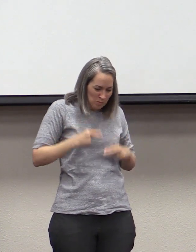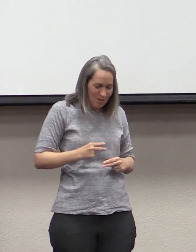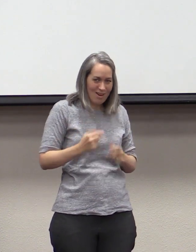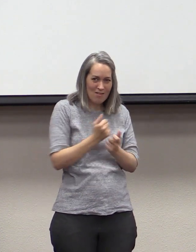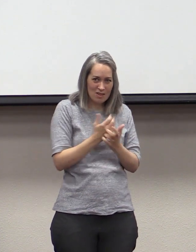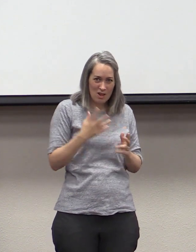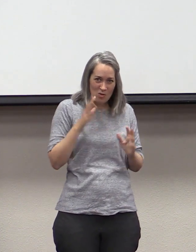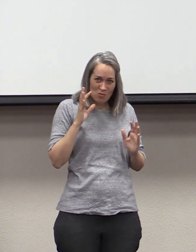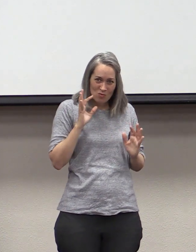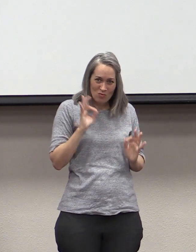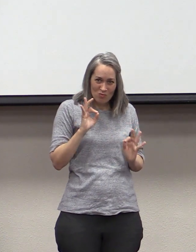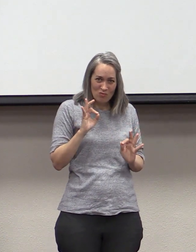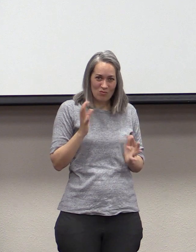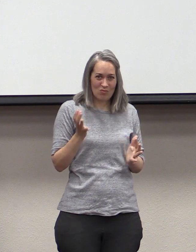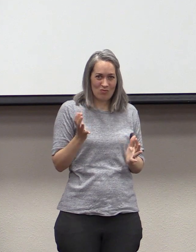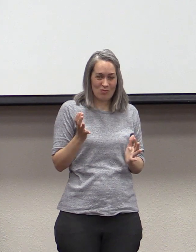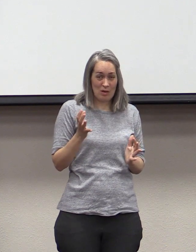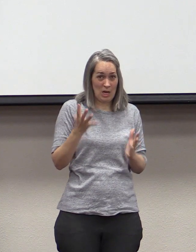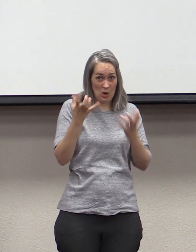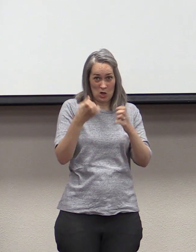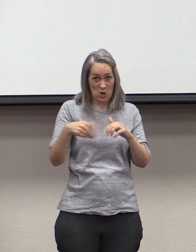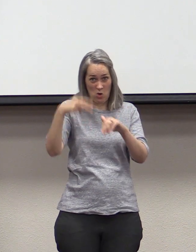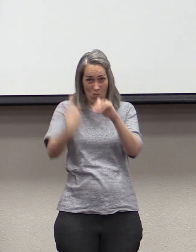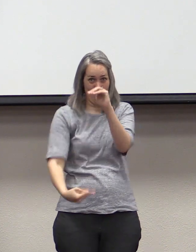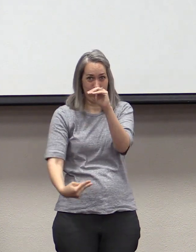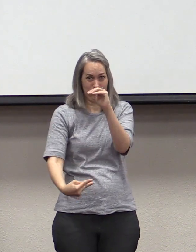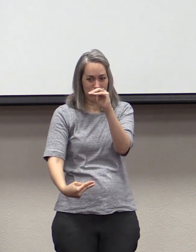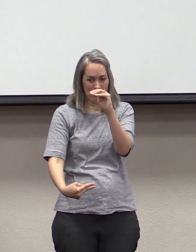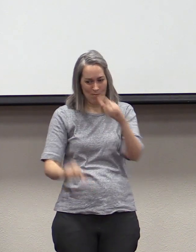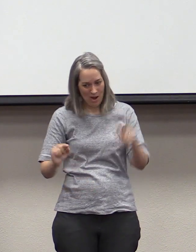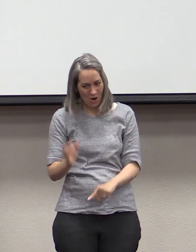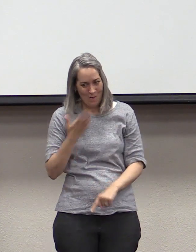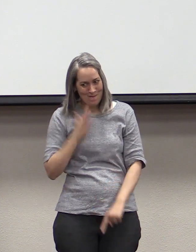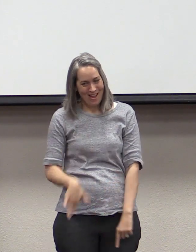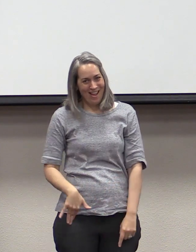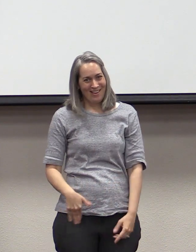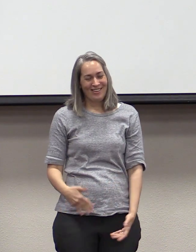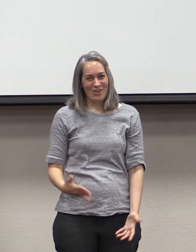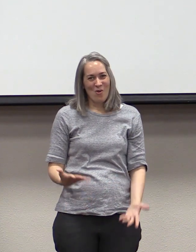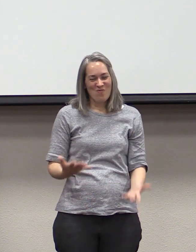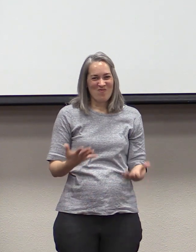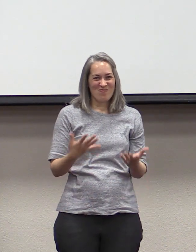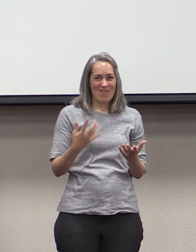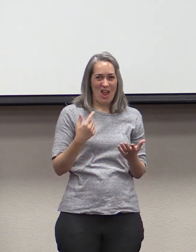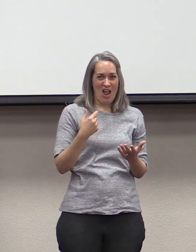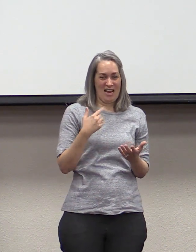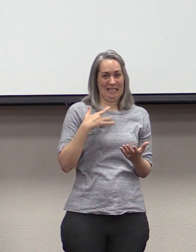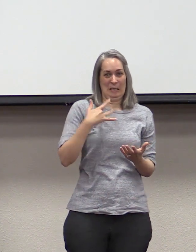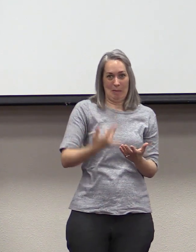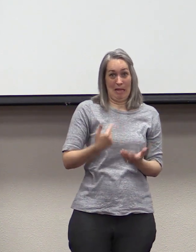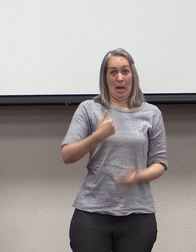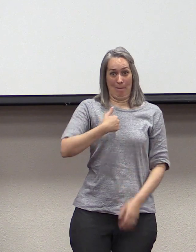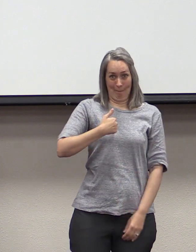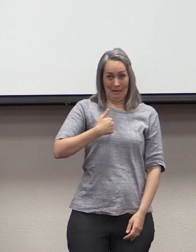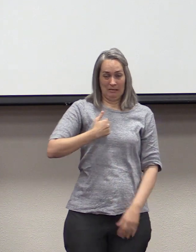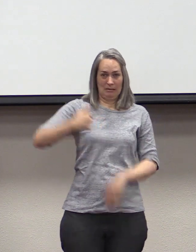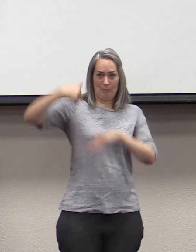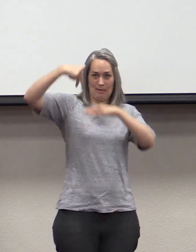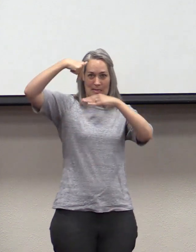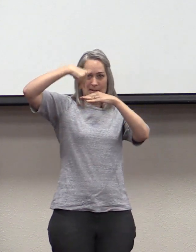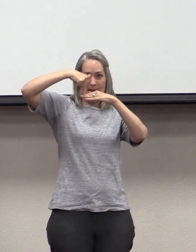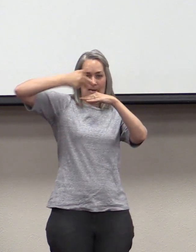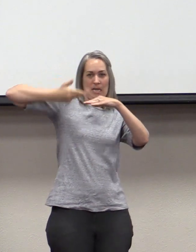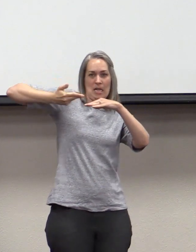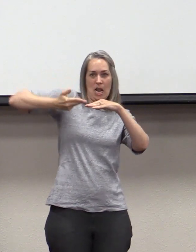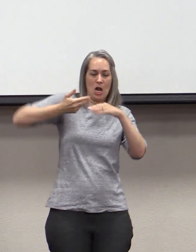and it hurt really bad. So usually I would be up there, and I would make